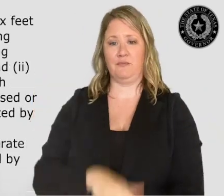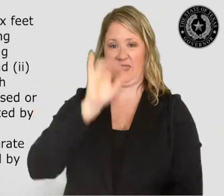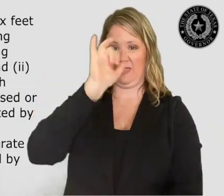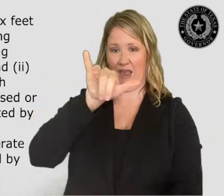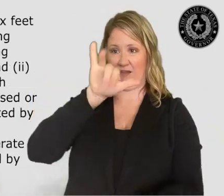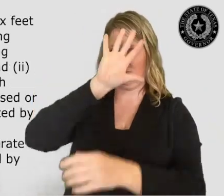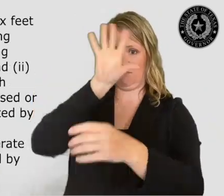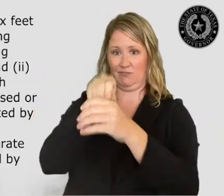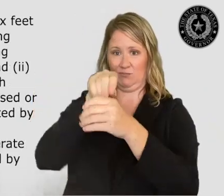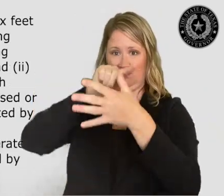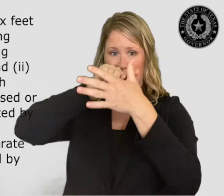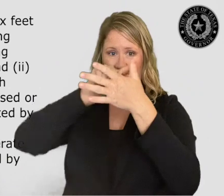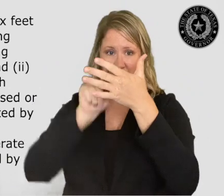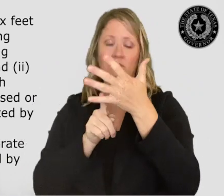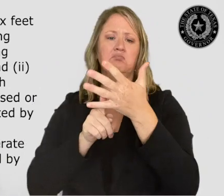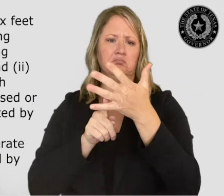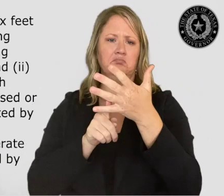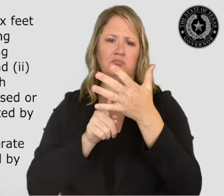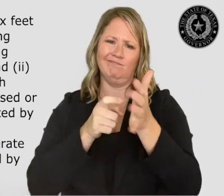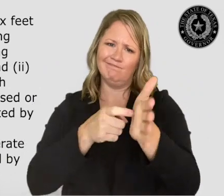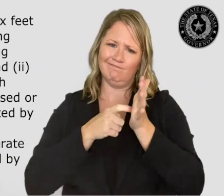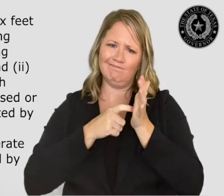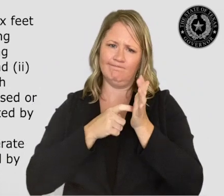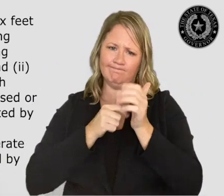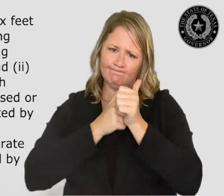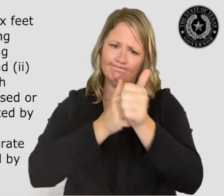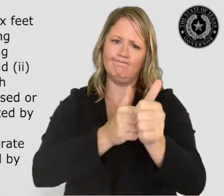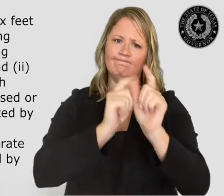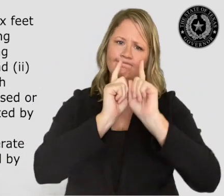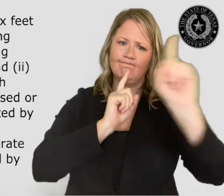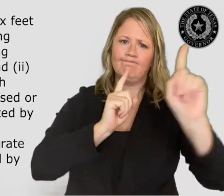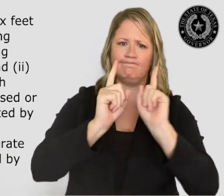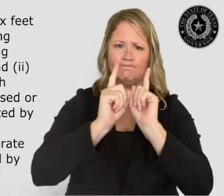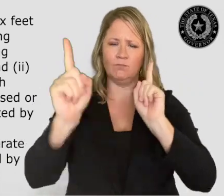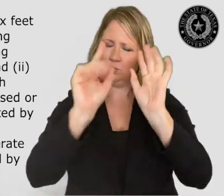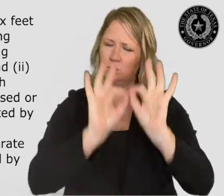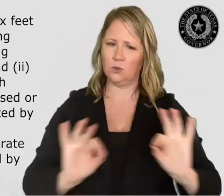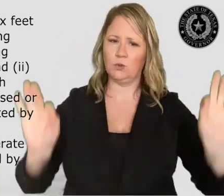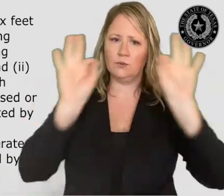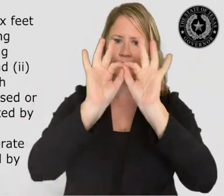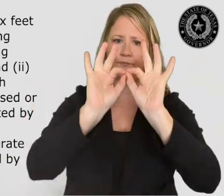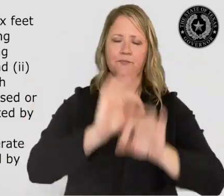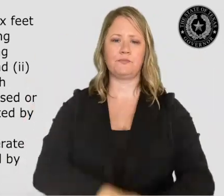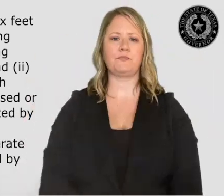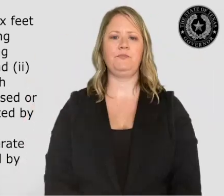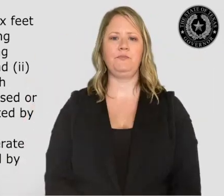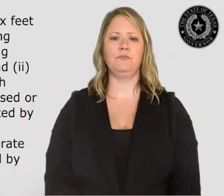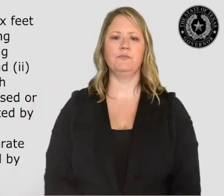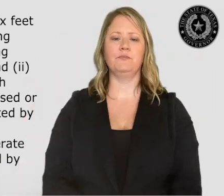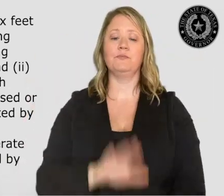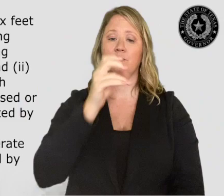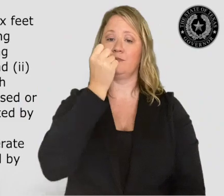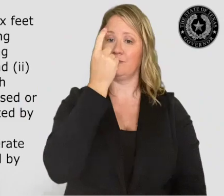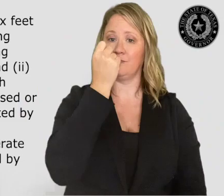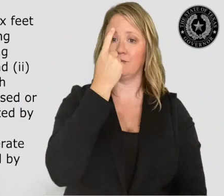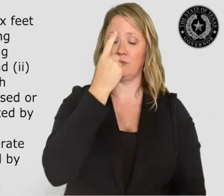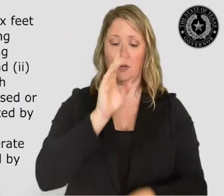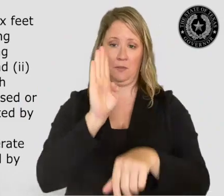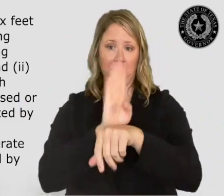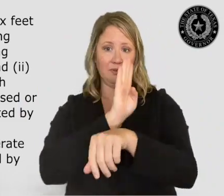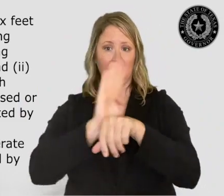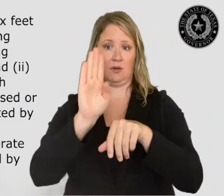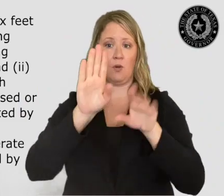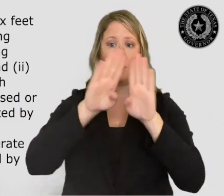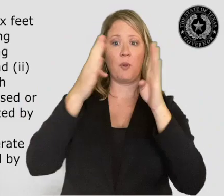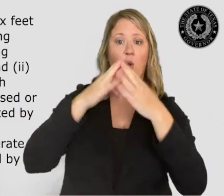at least 6 feet of social distancing between operating workstations, and to the extent such services